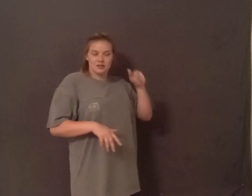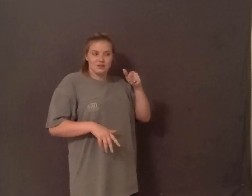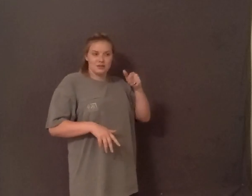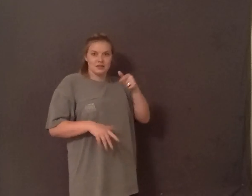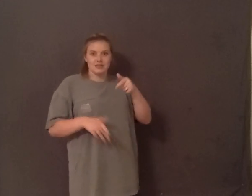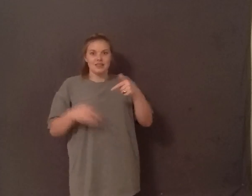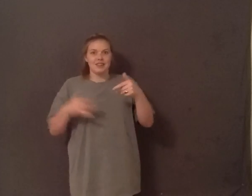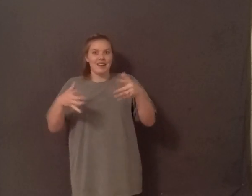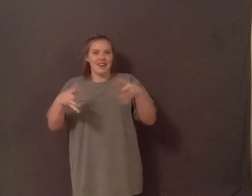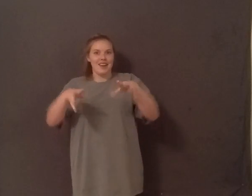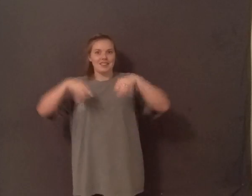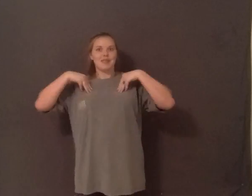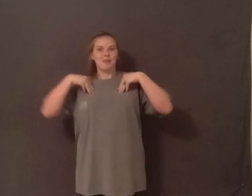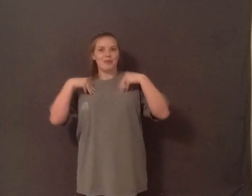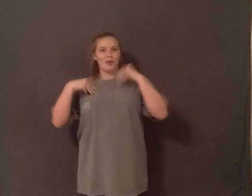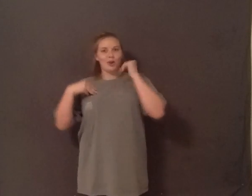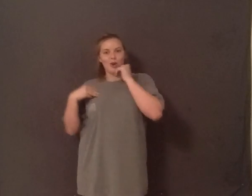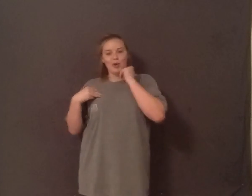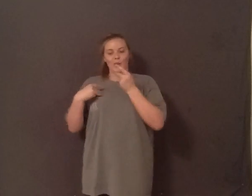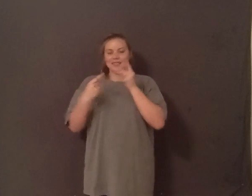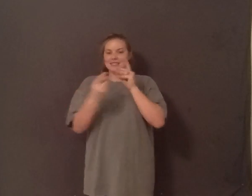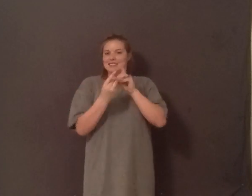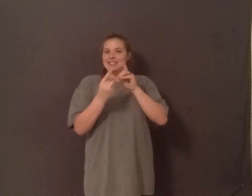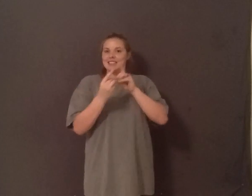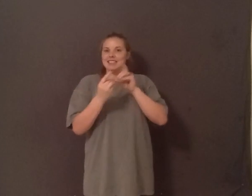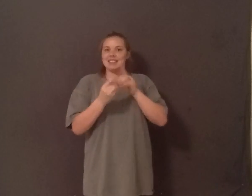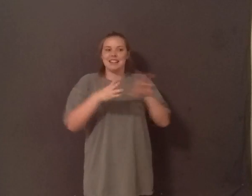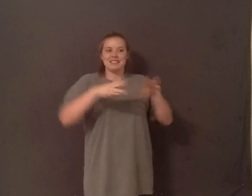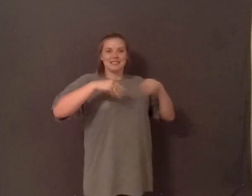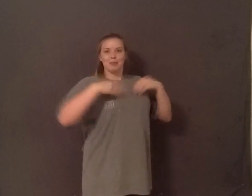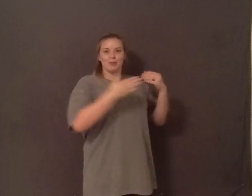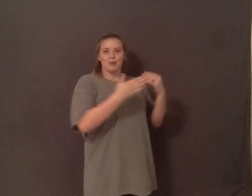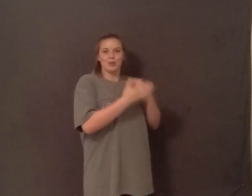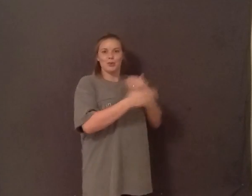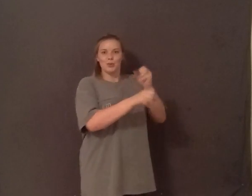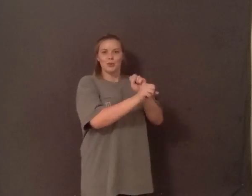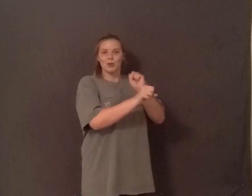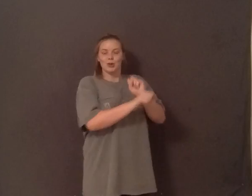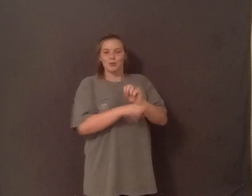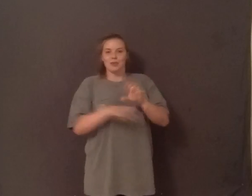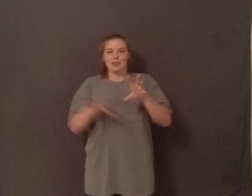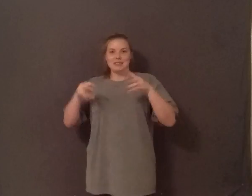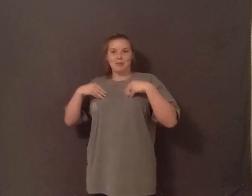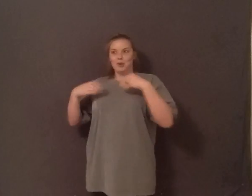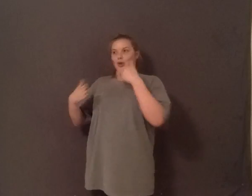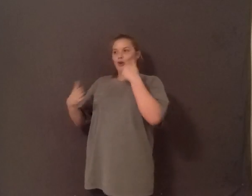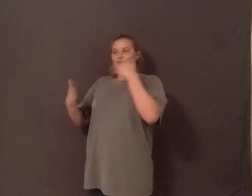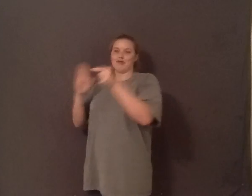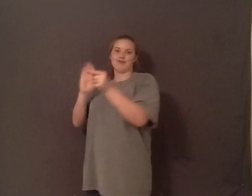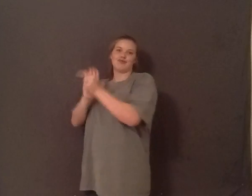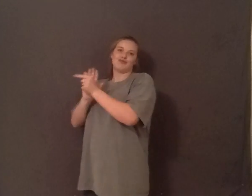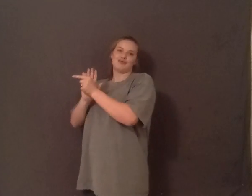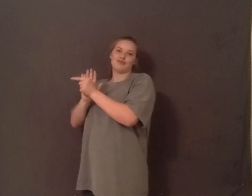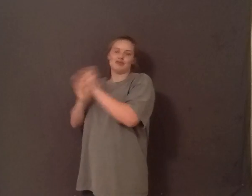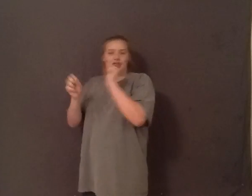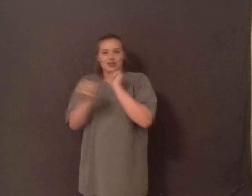would be best for me to get the new client. It would be best for me to get the good grade. It would be best for me to get the job offer.